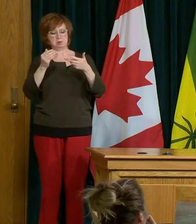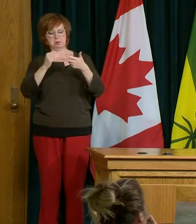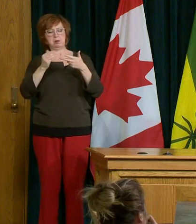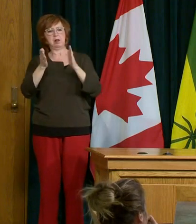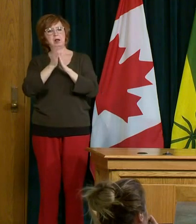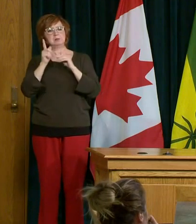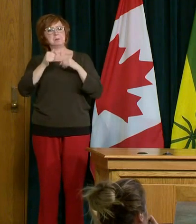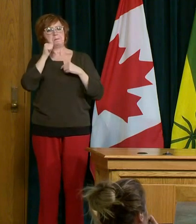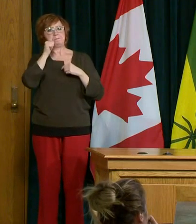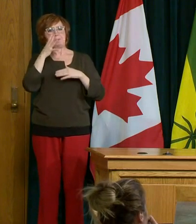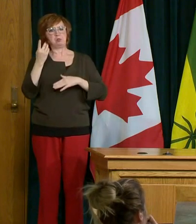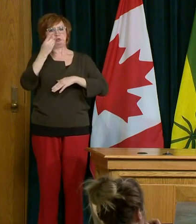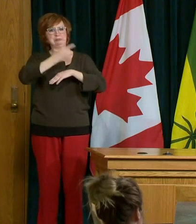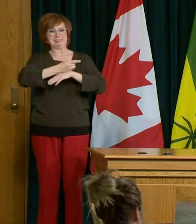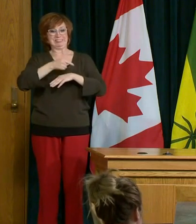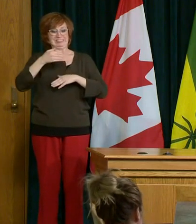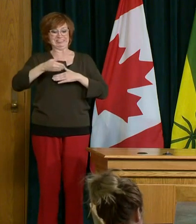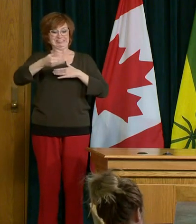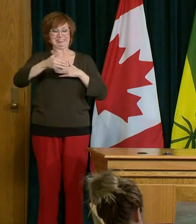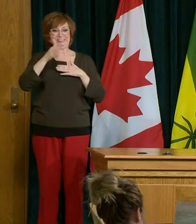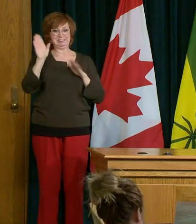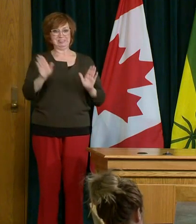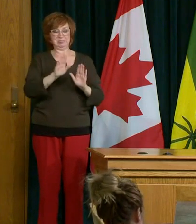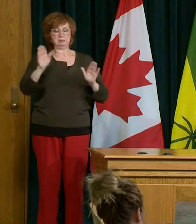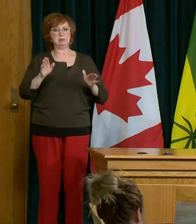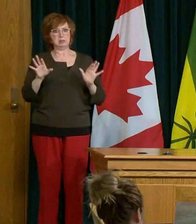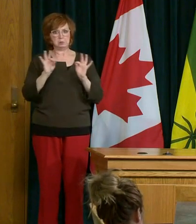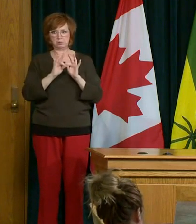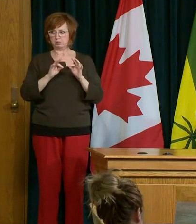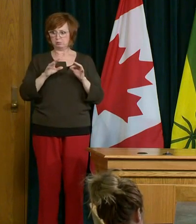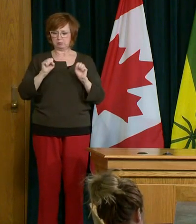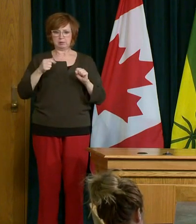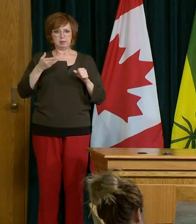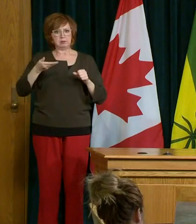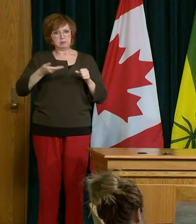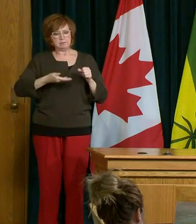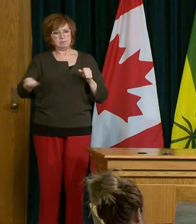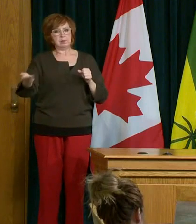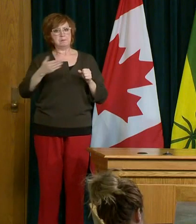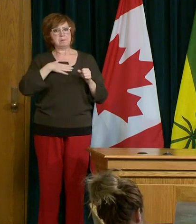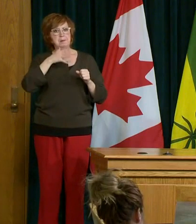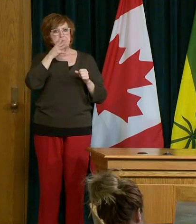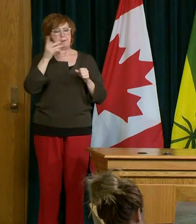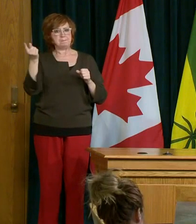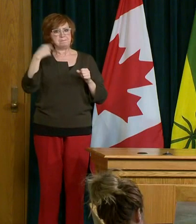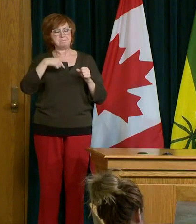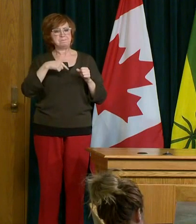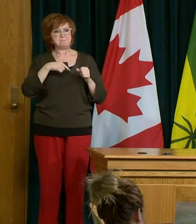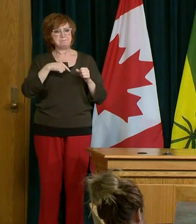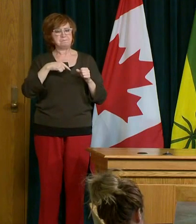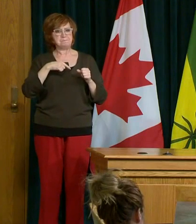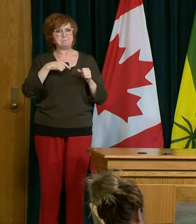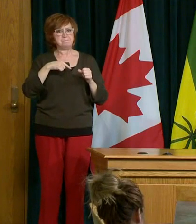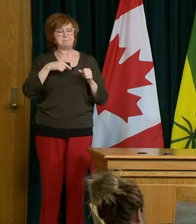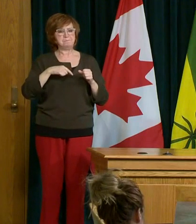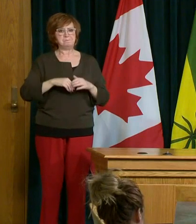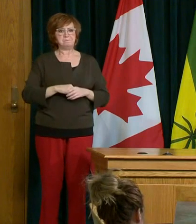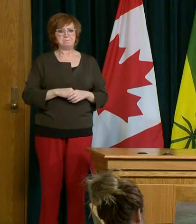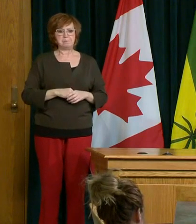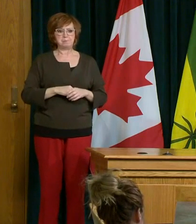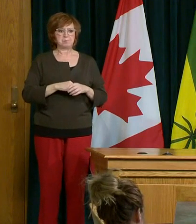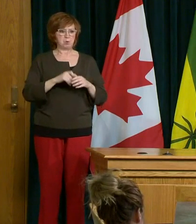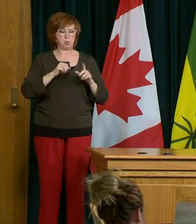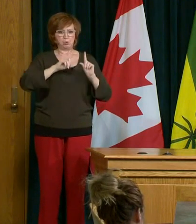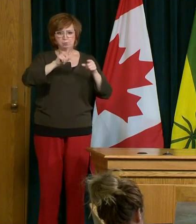very important for those whose parents and mothers at this point may be in hospital, long-term care facility, or assisted